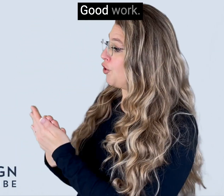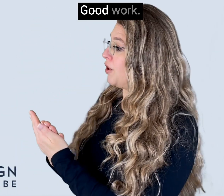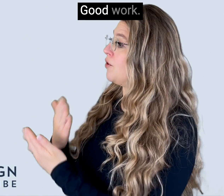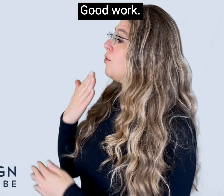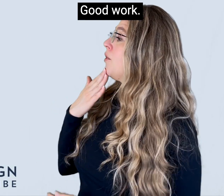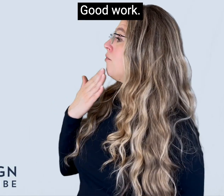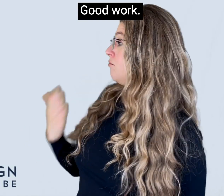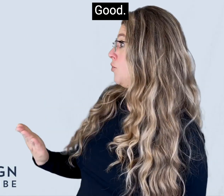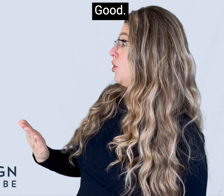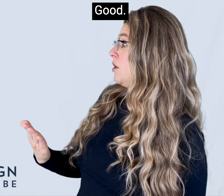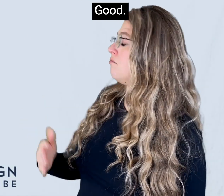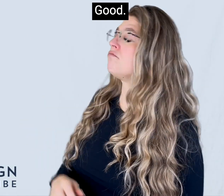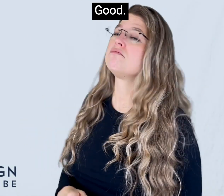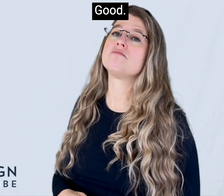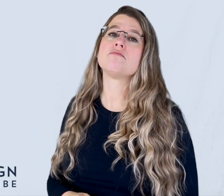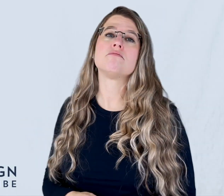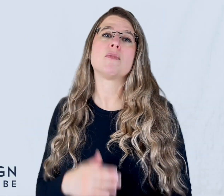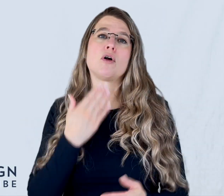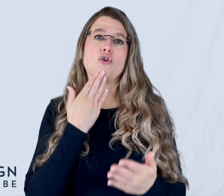Good or good.